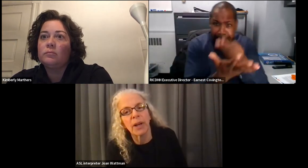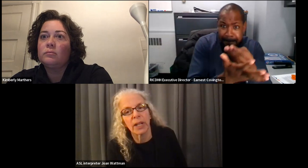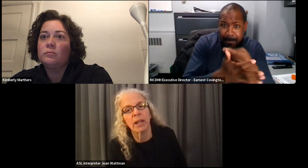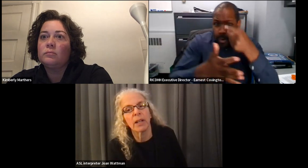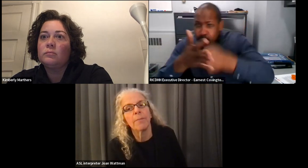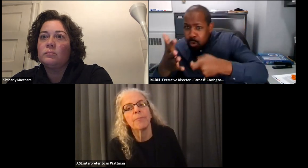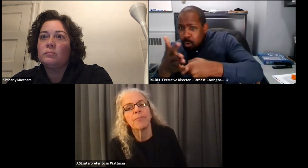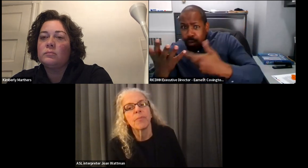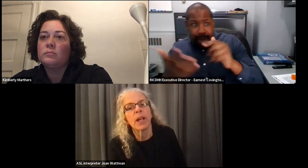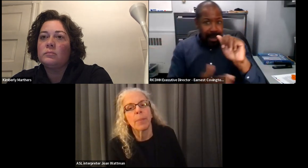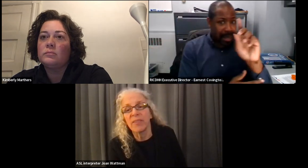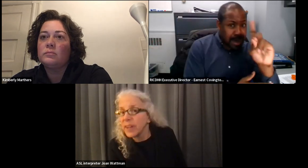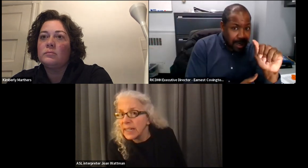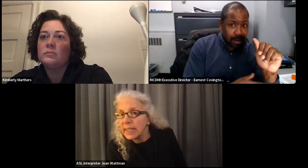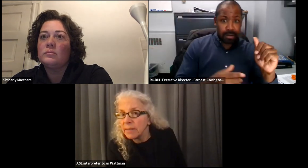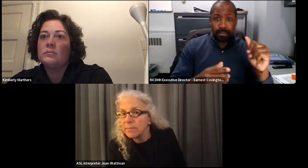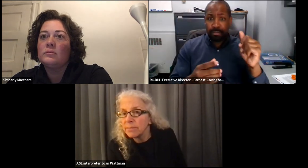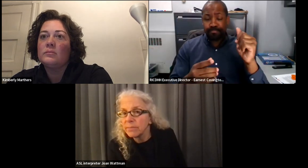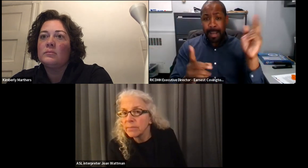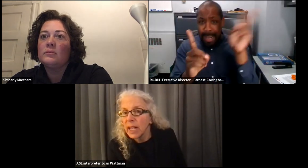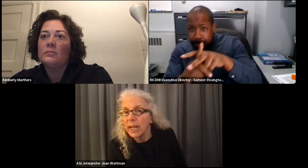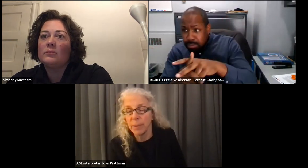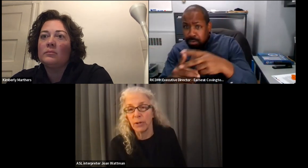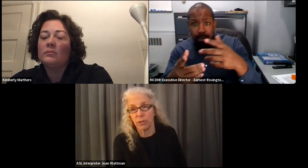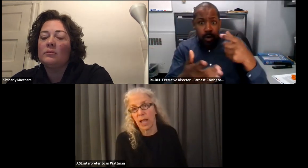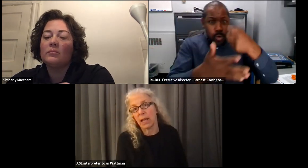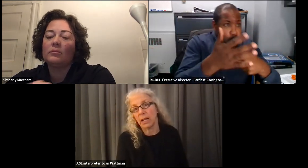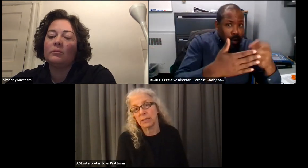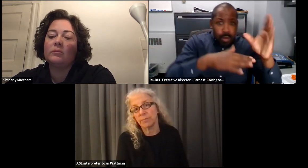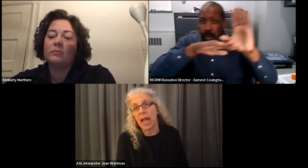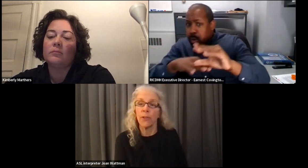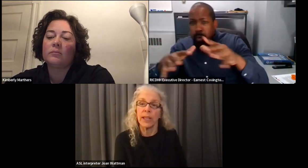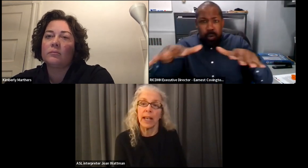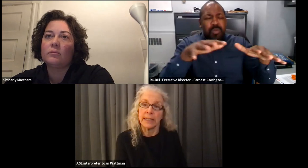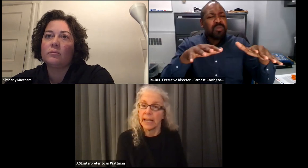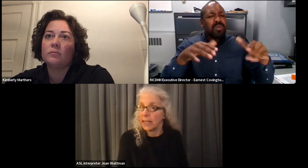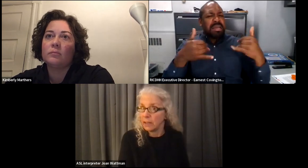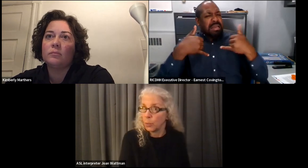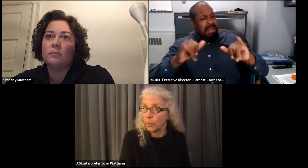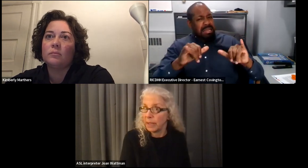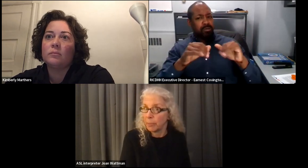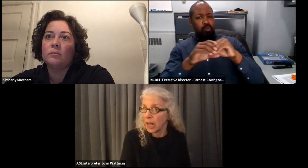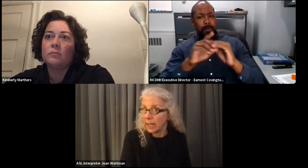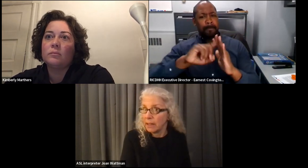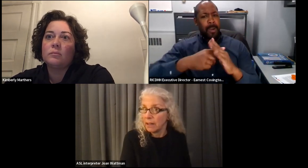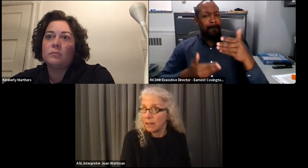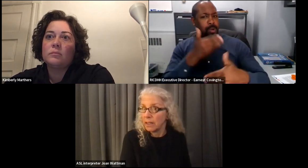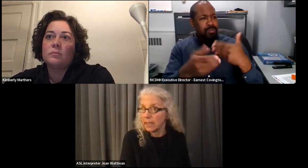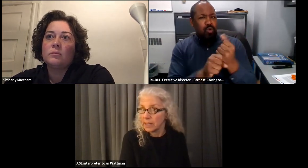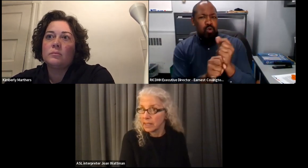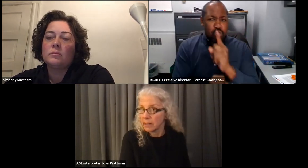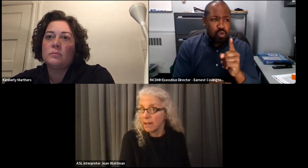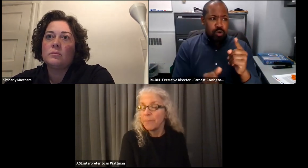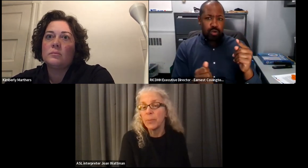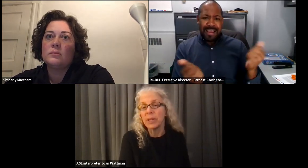talked about it, about funding and about how the ADA would be applied